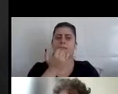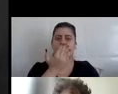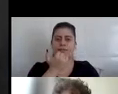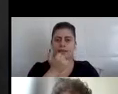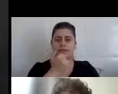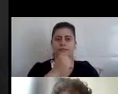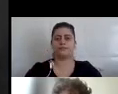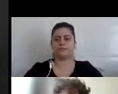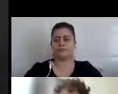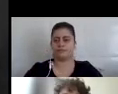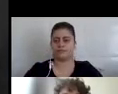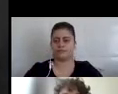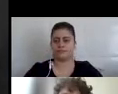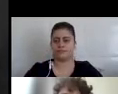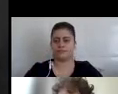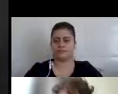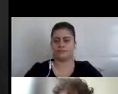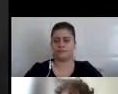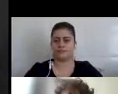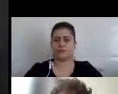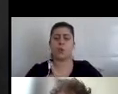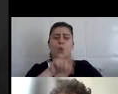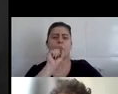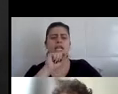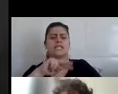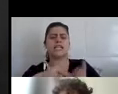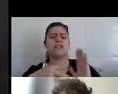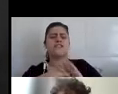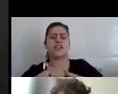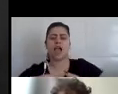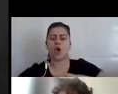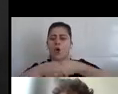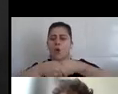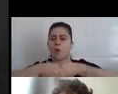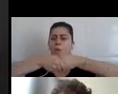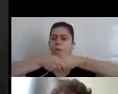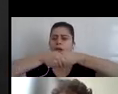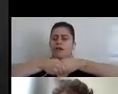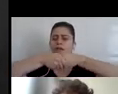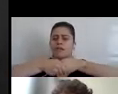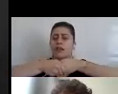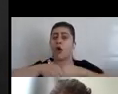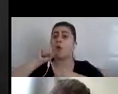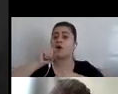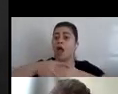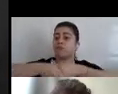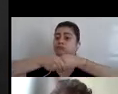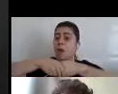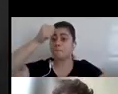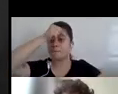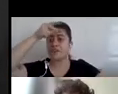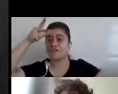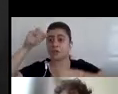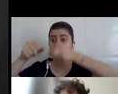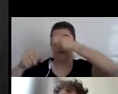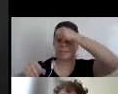what is the pact? It is a global commitment of mayor that was launched in 2015 at the